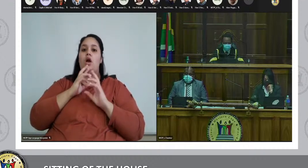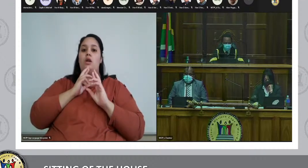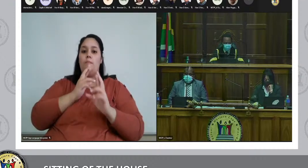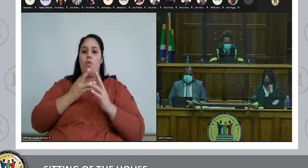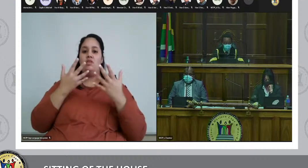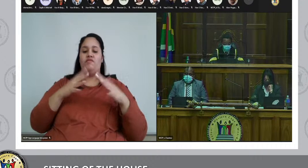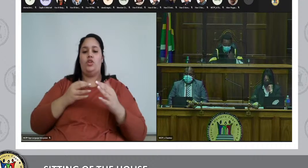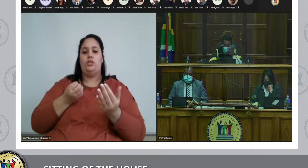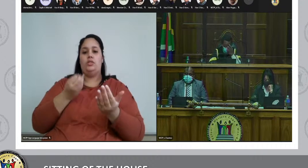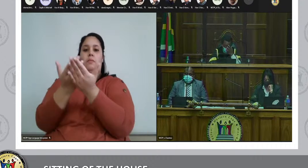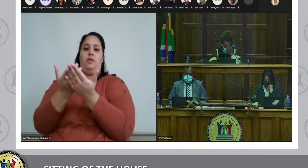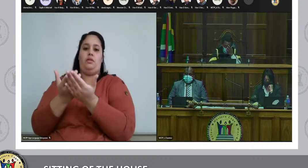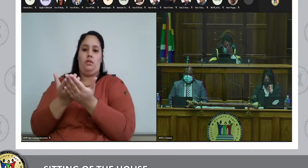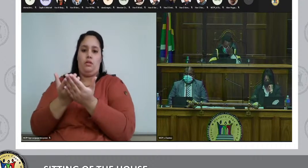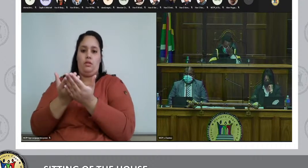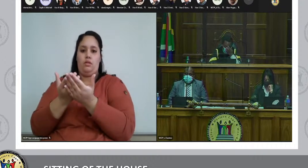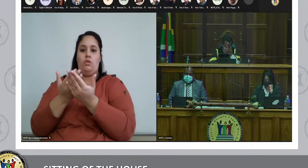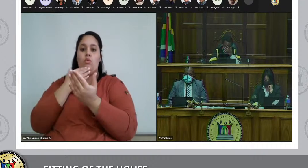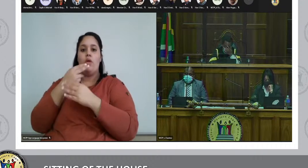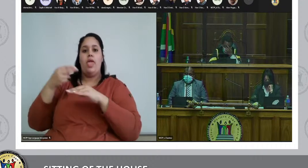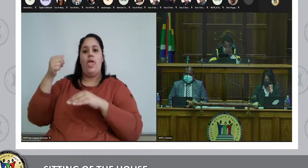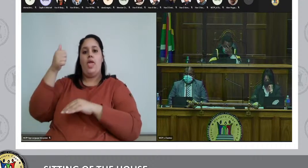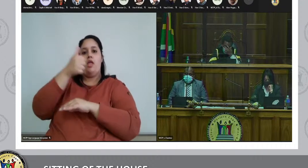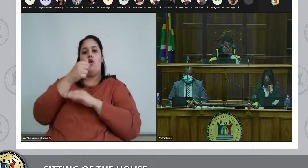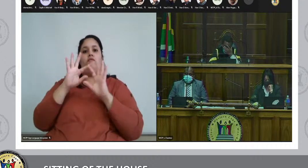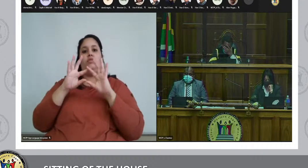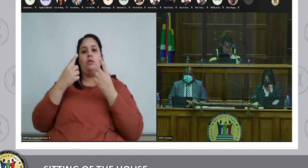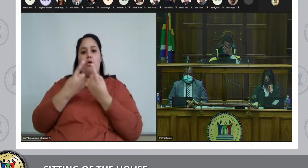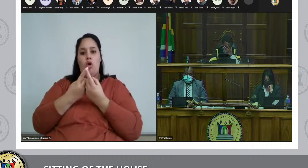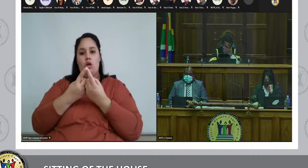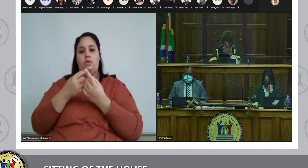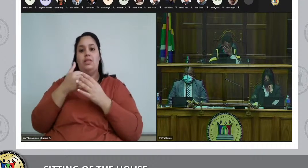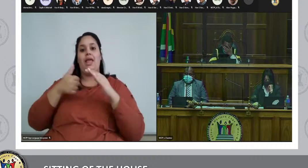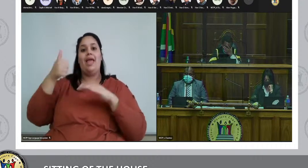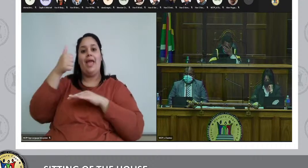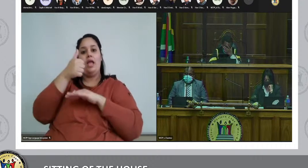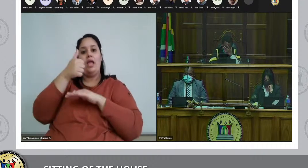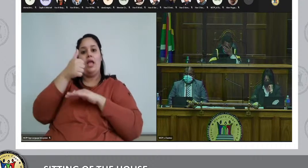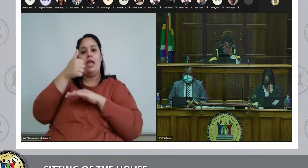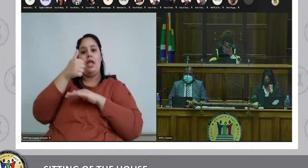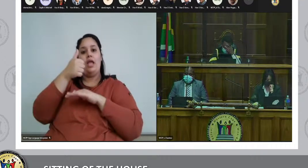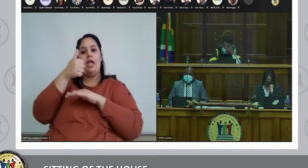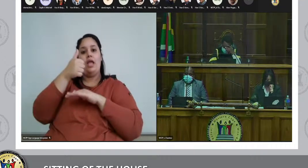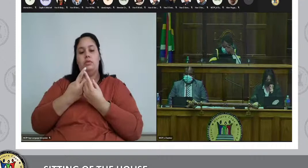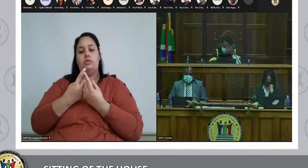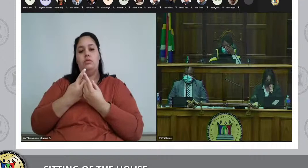submitted to the head of department, in which the head of department had